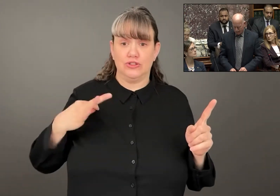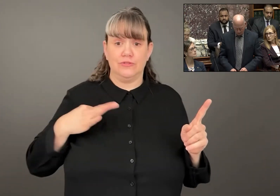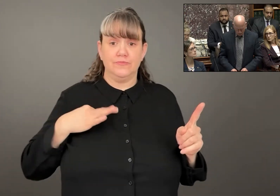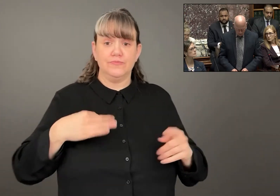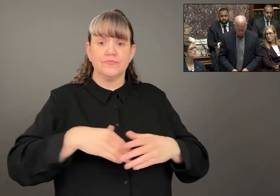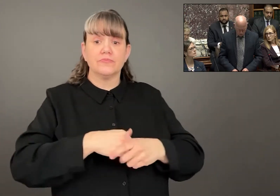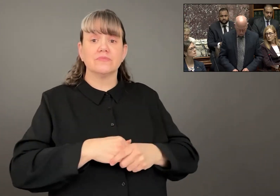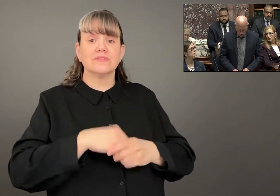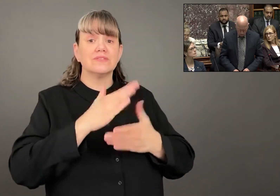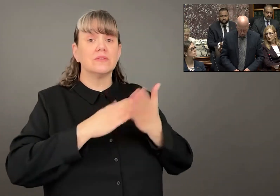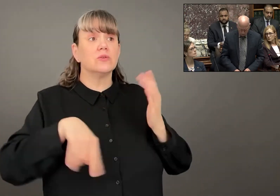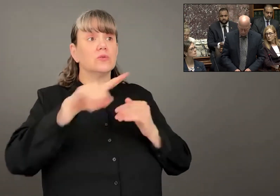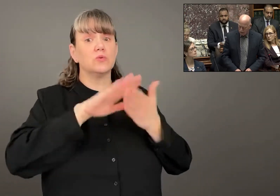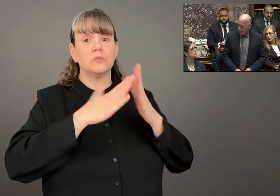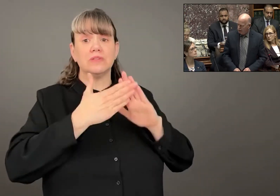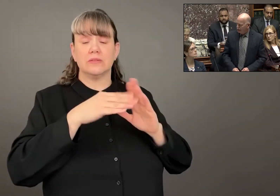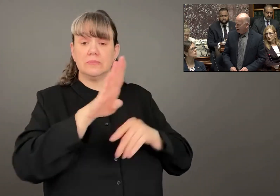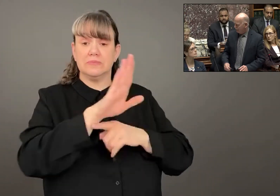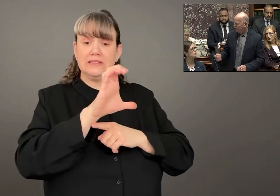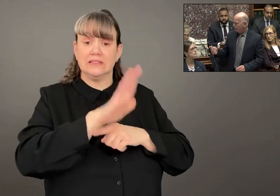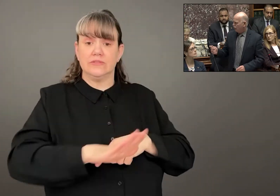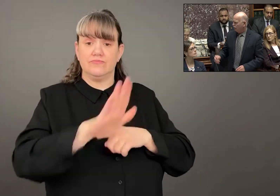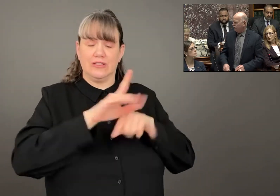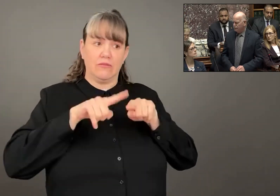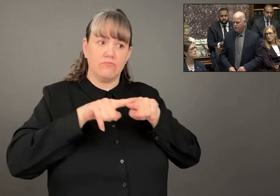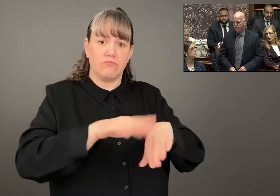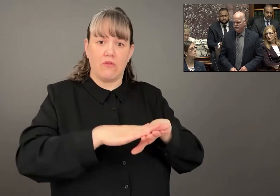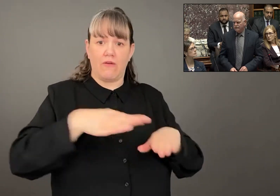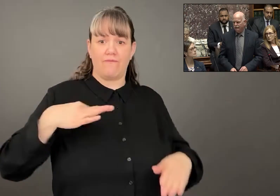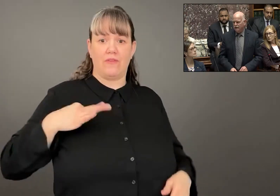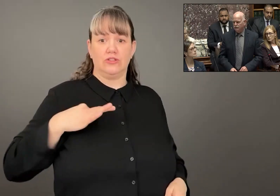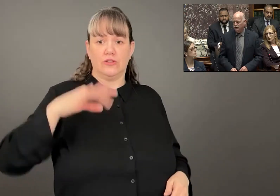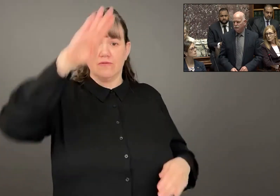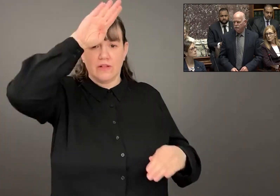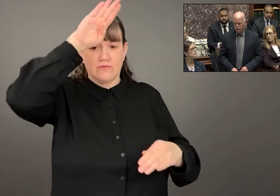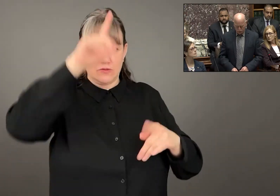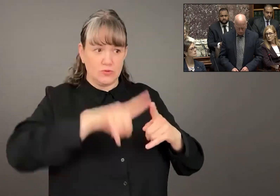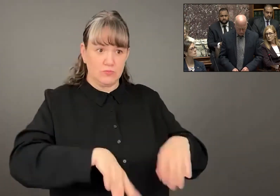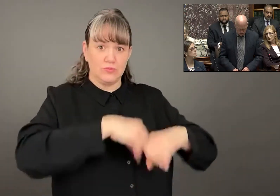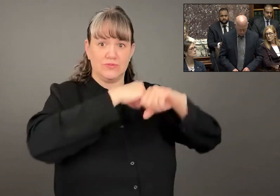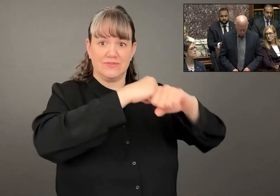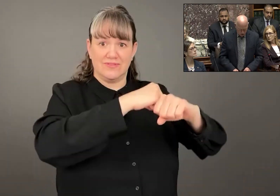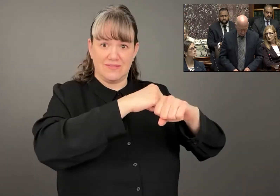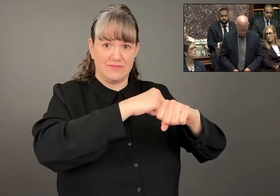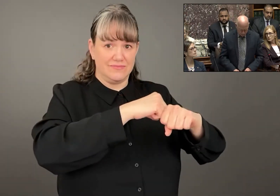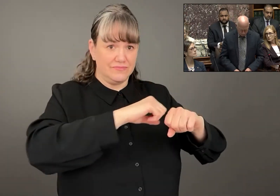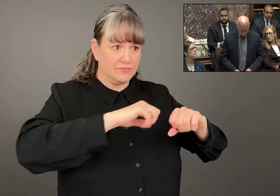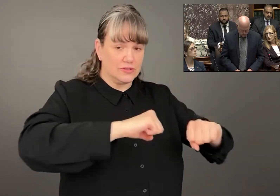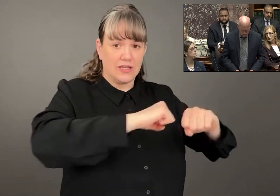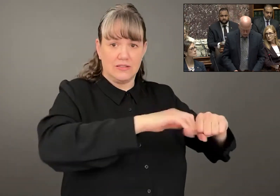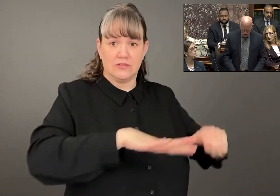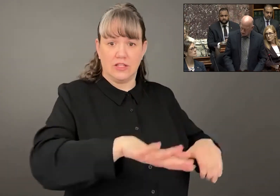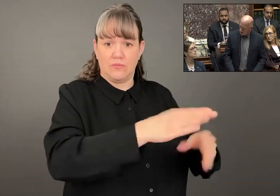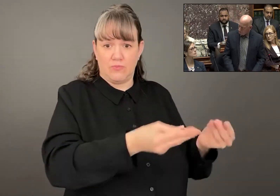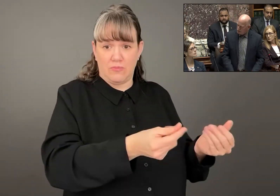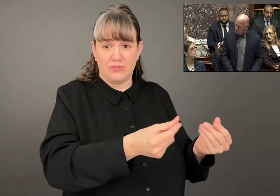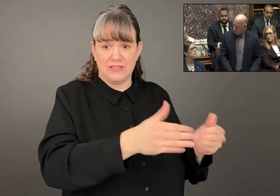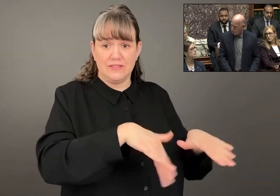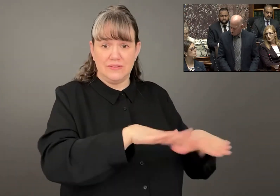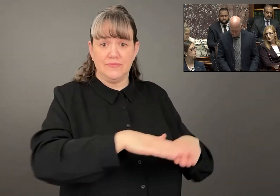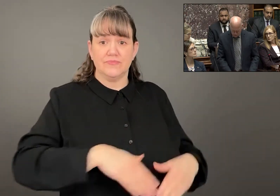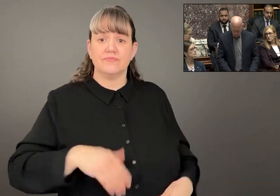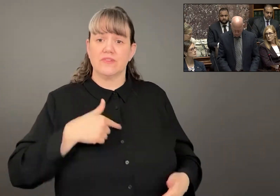to protect their property. And I commend them all for the service that they do to this province. Our